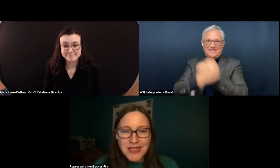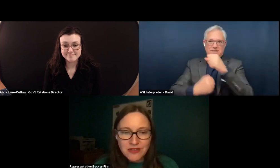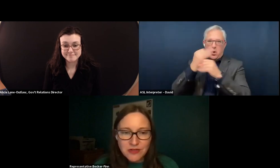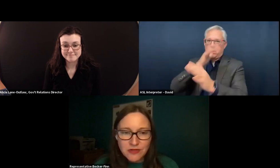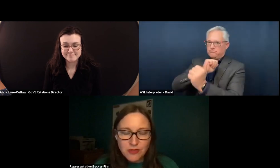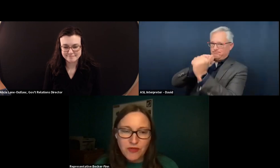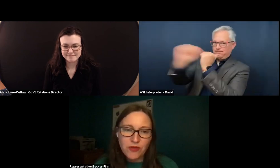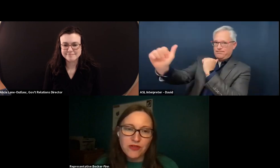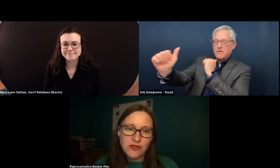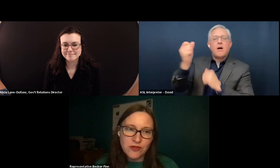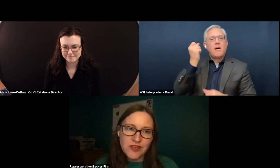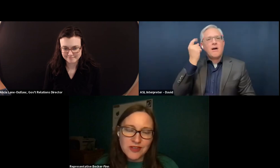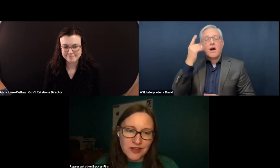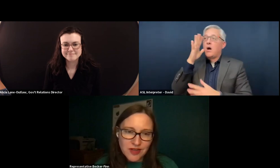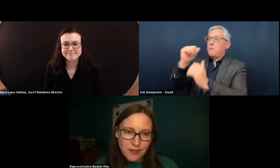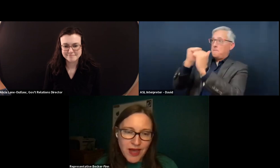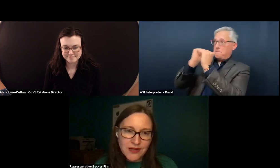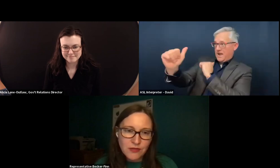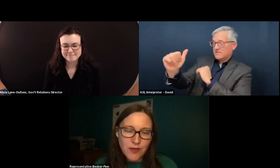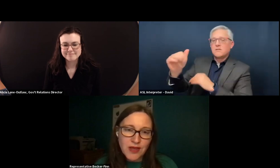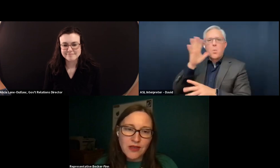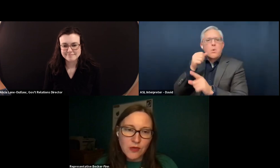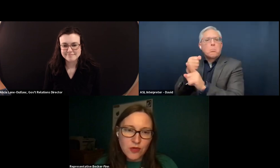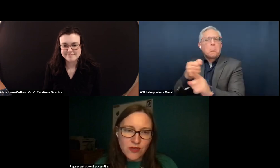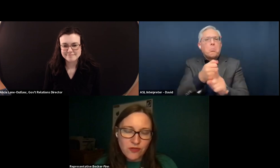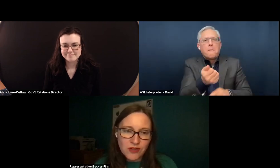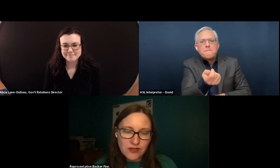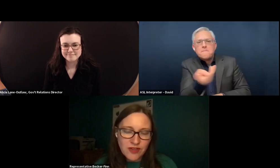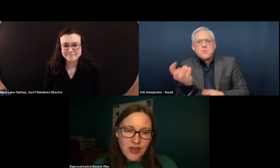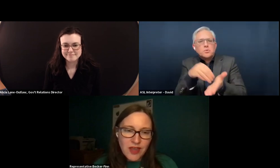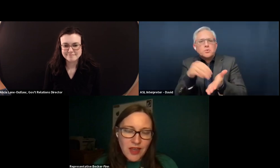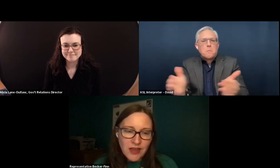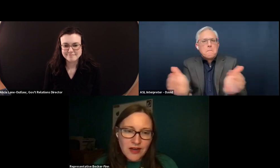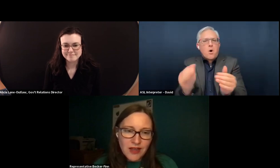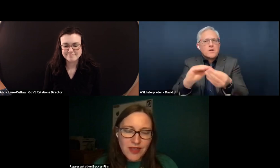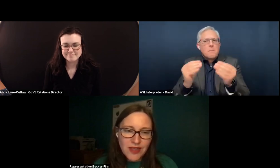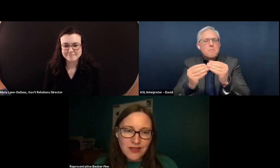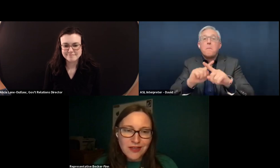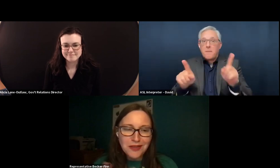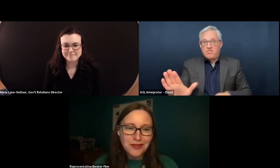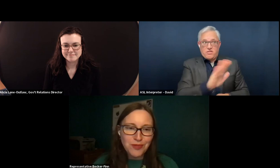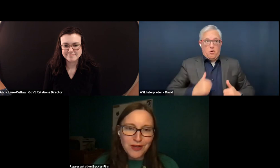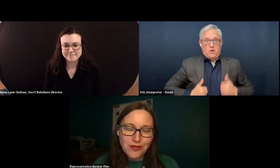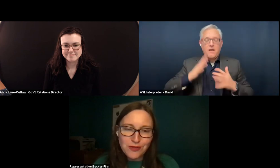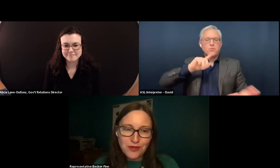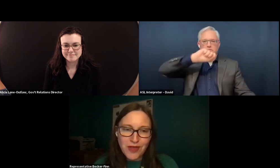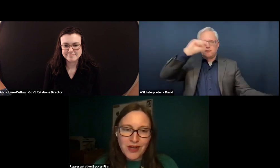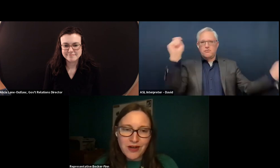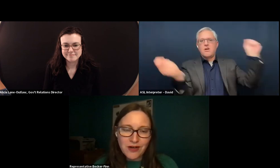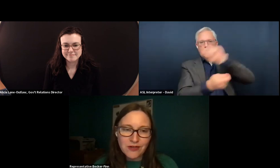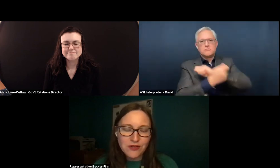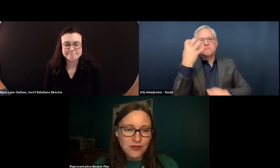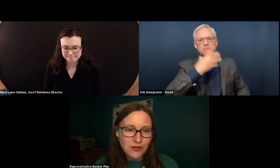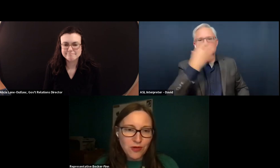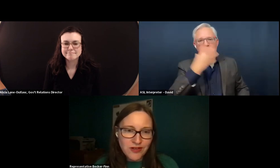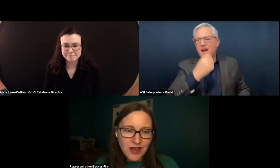that many students, but for the students it does impact, it will make a huge difference. And I think it's the least we can do so that